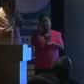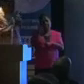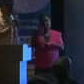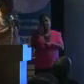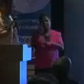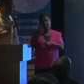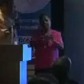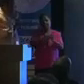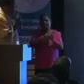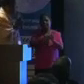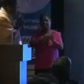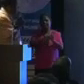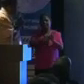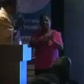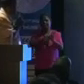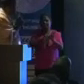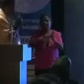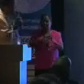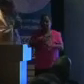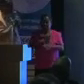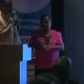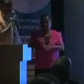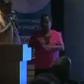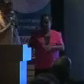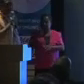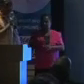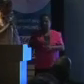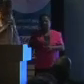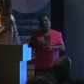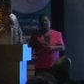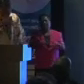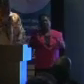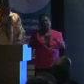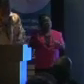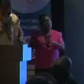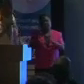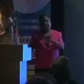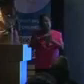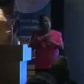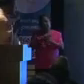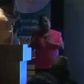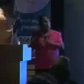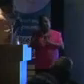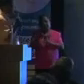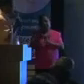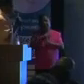the daily penalty of the amount that remains unpaid.